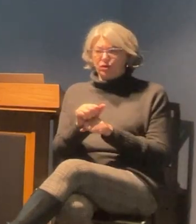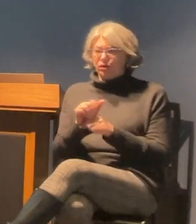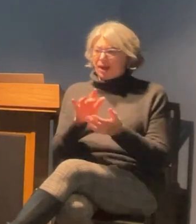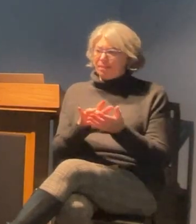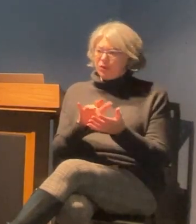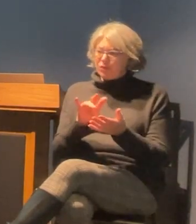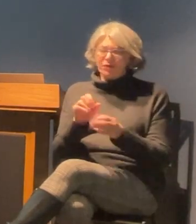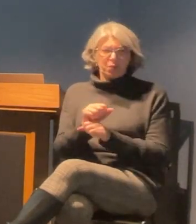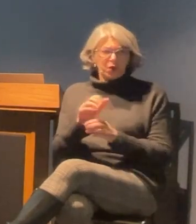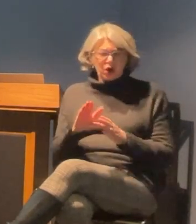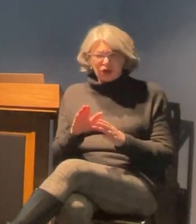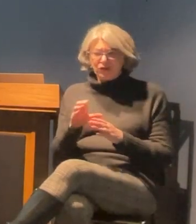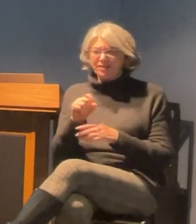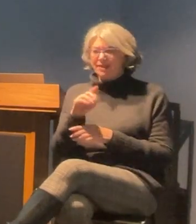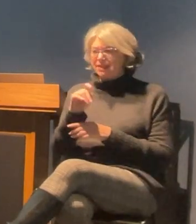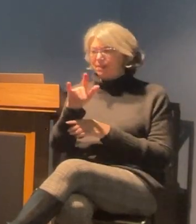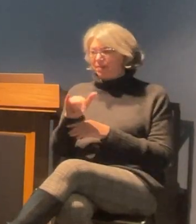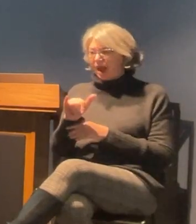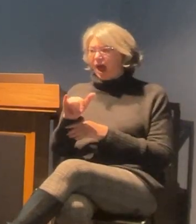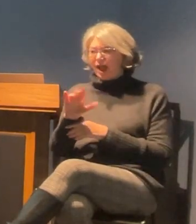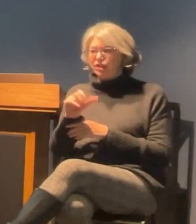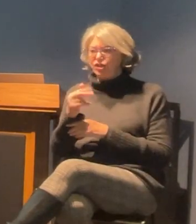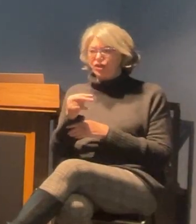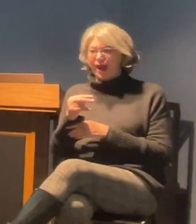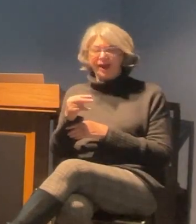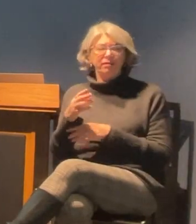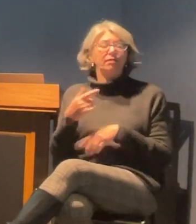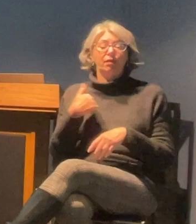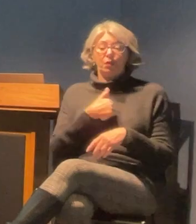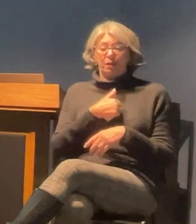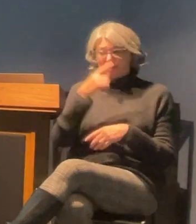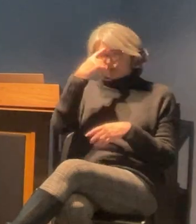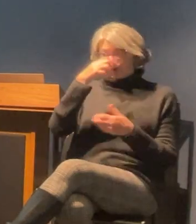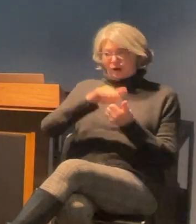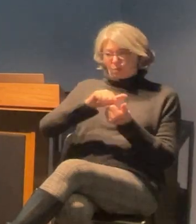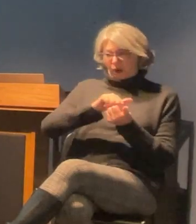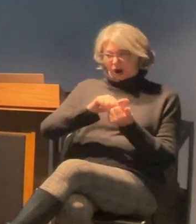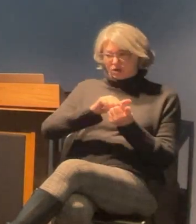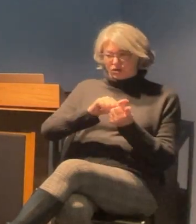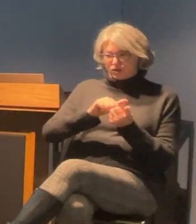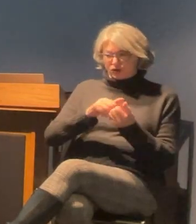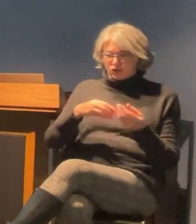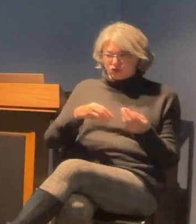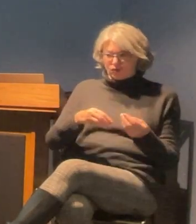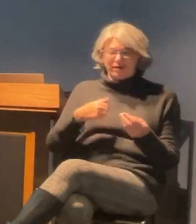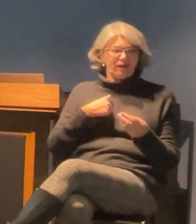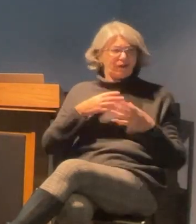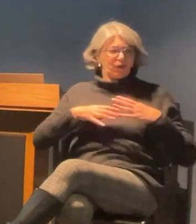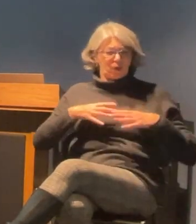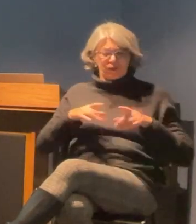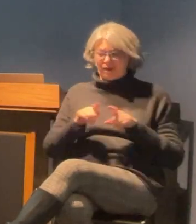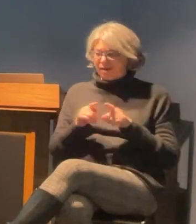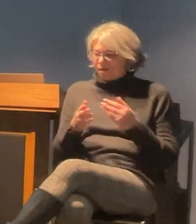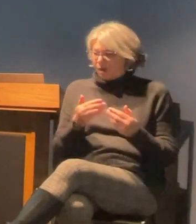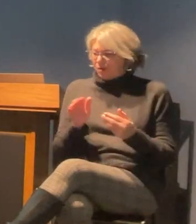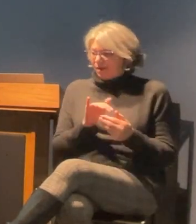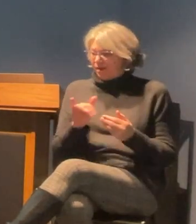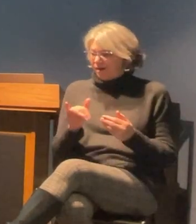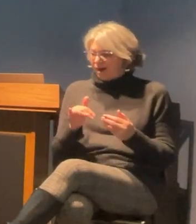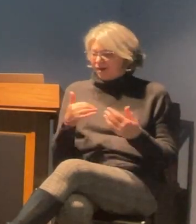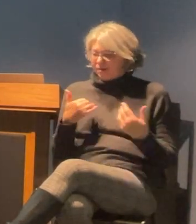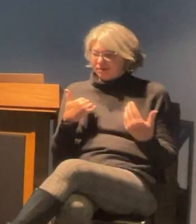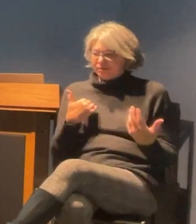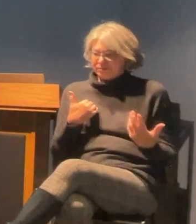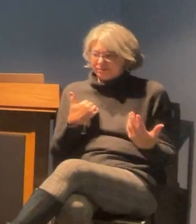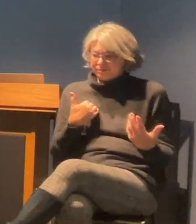abusing the workers in the supply chain, we've been brainwashed to treat our clothing as almost as a